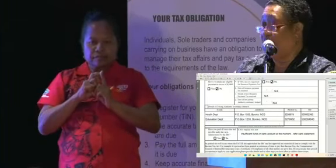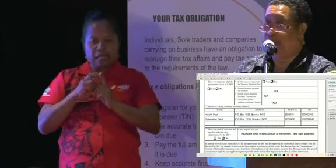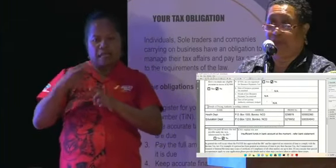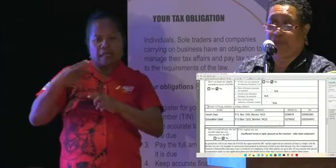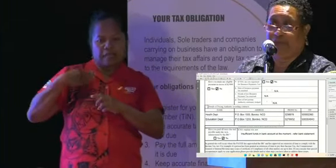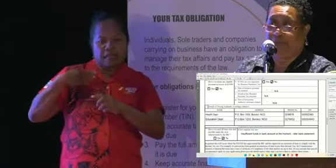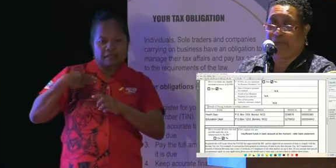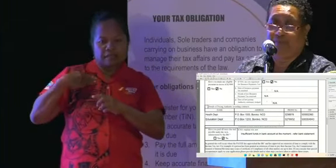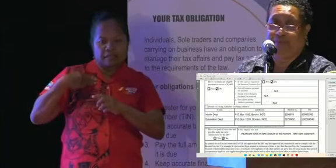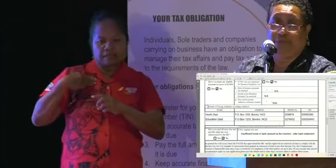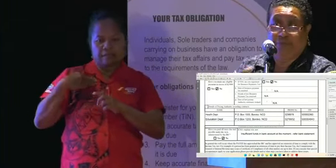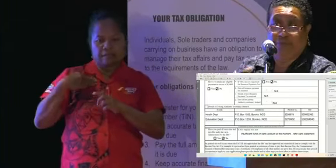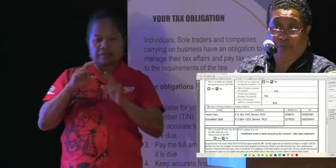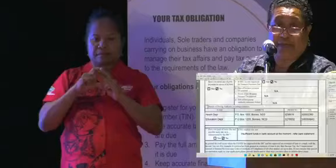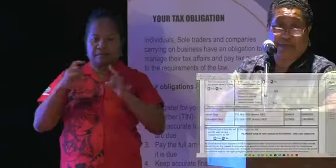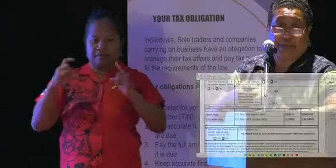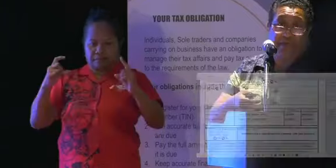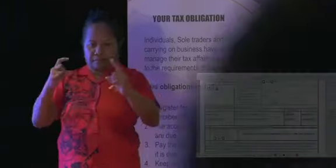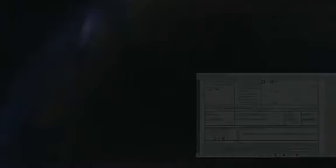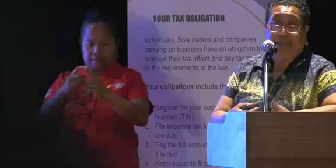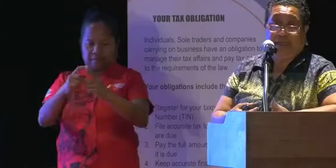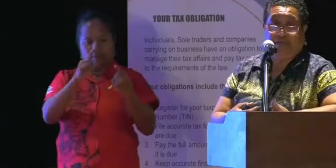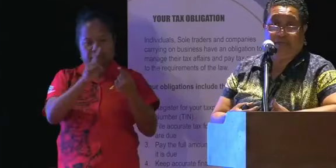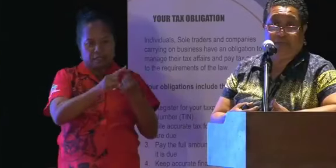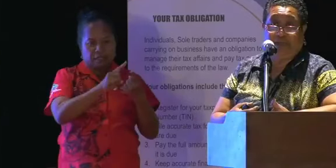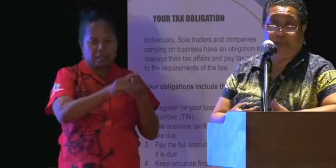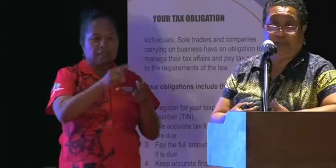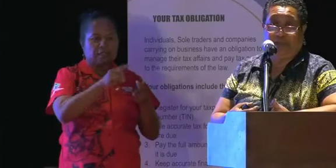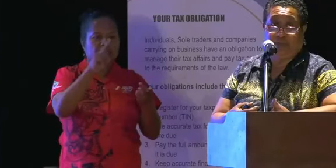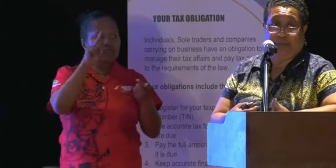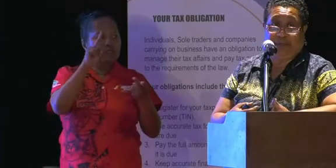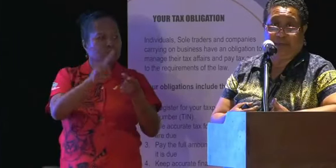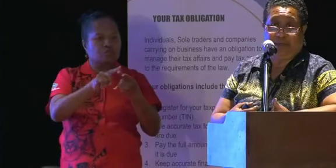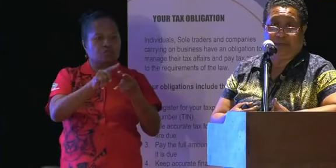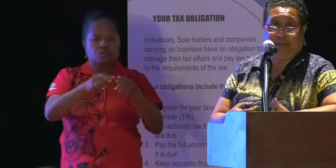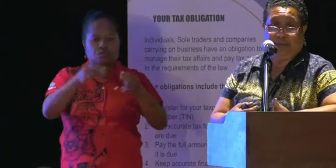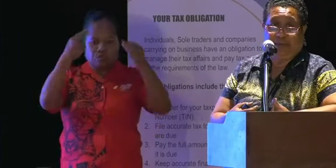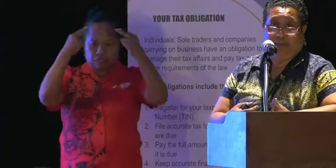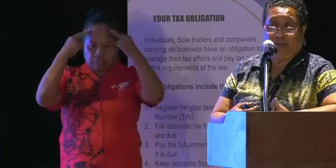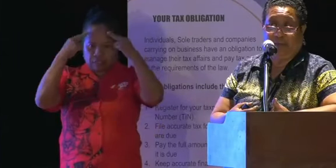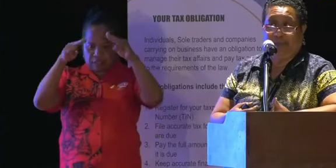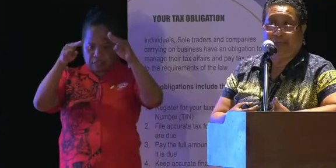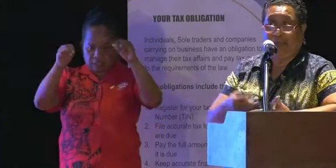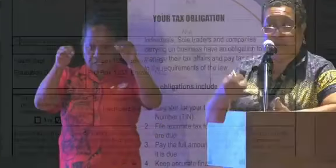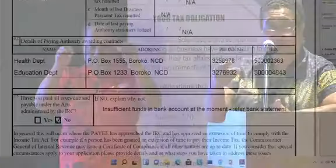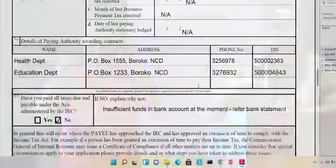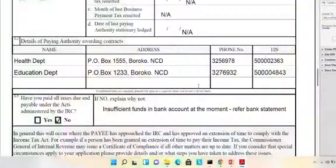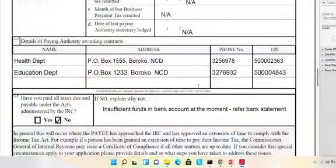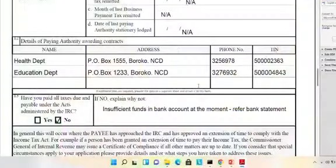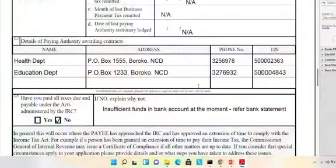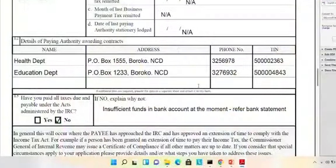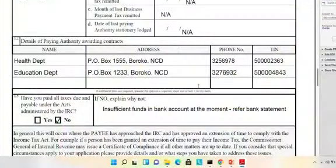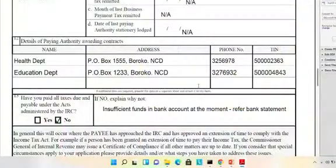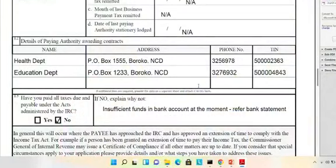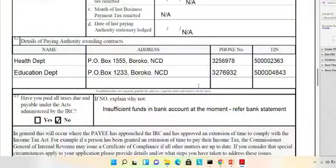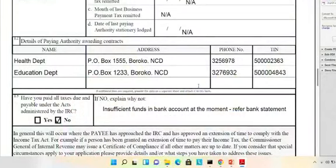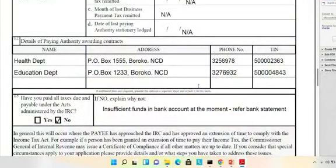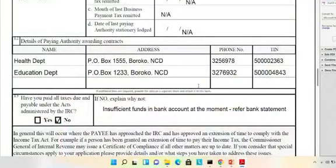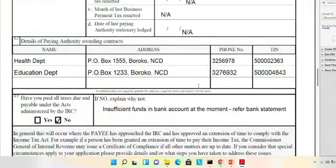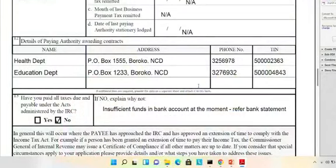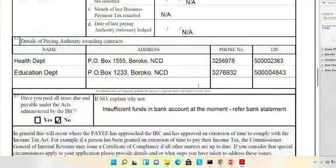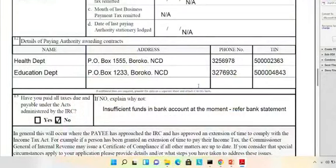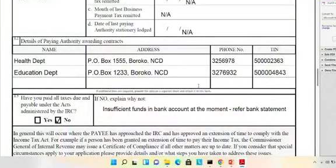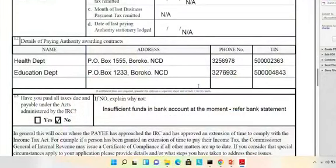and Education Department. You're required to give that information as well to indicate who is giving you